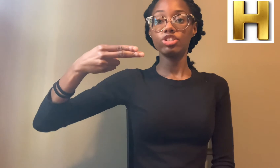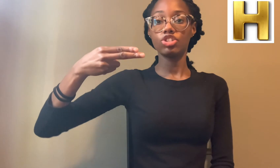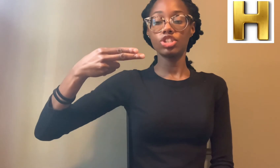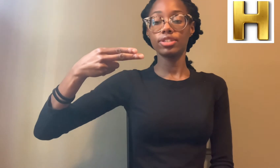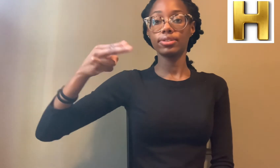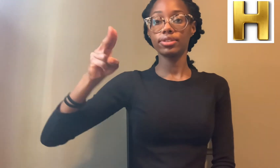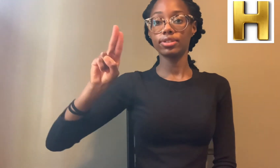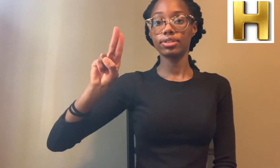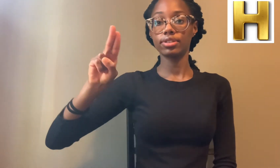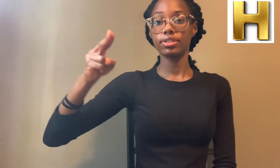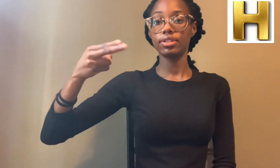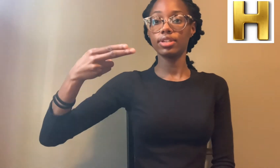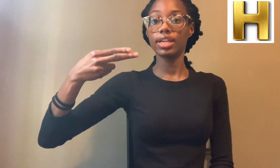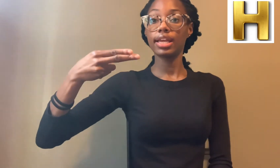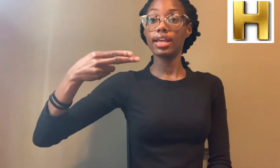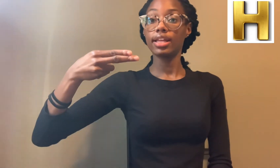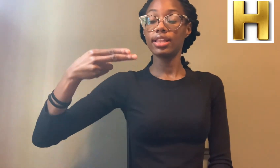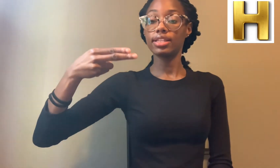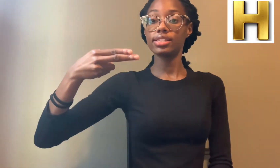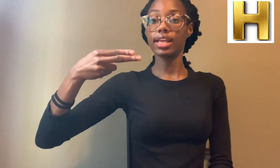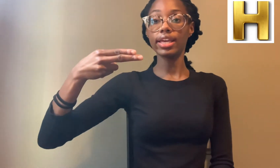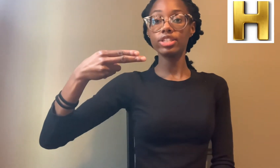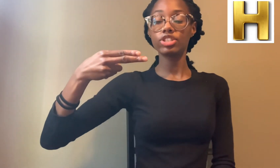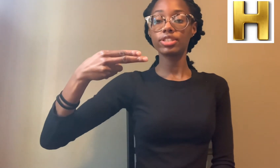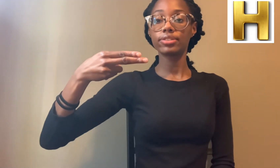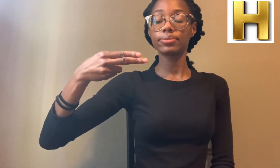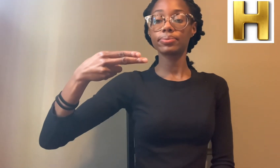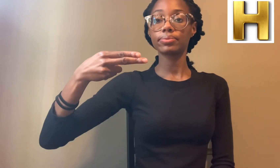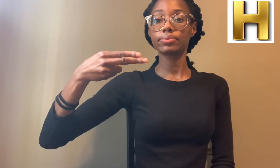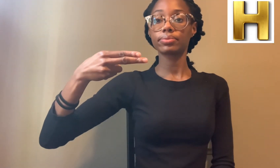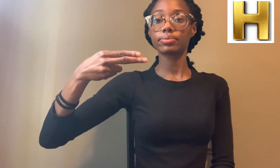H, this is H.